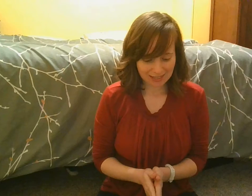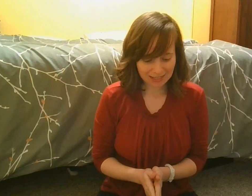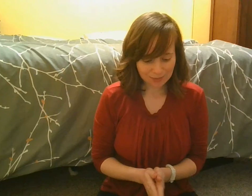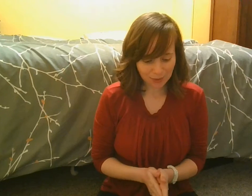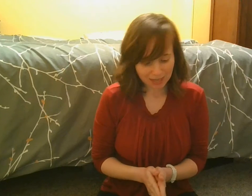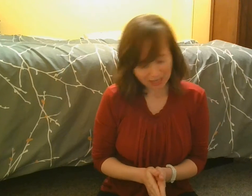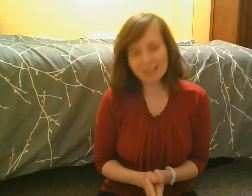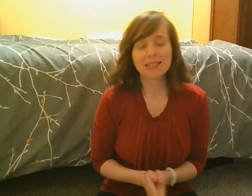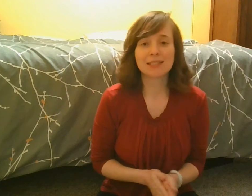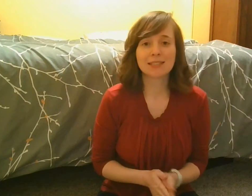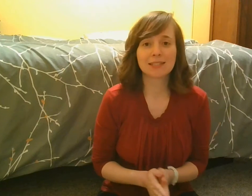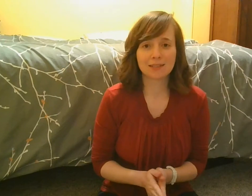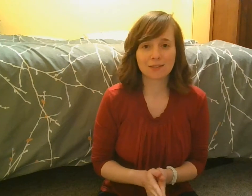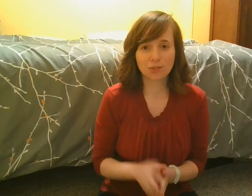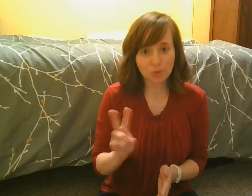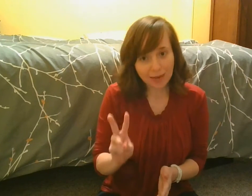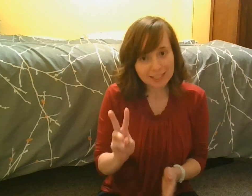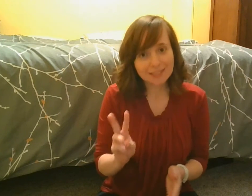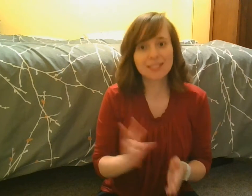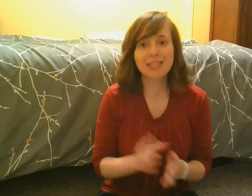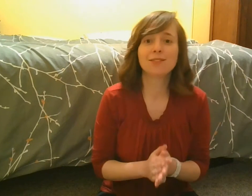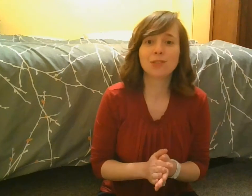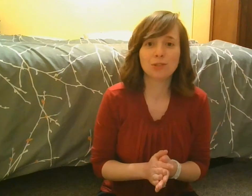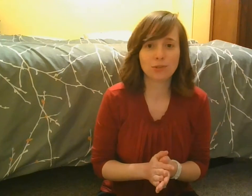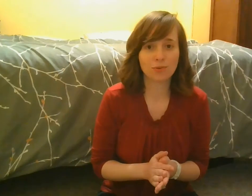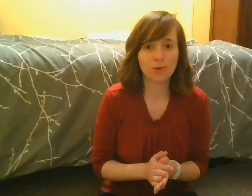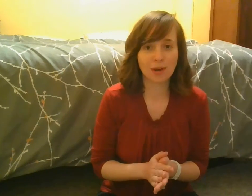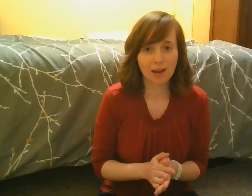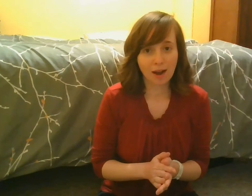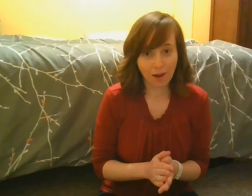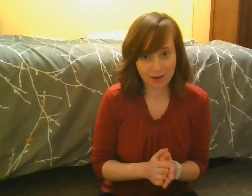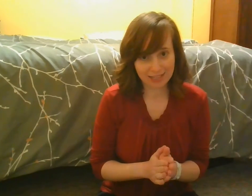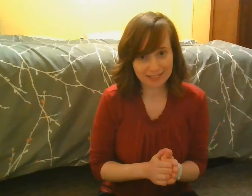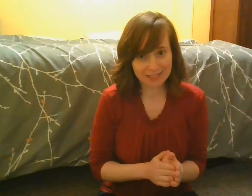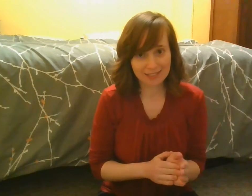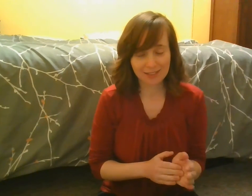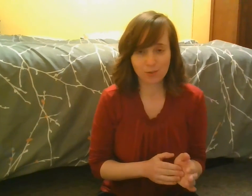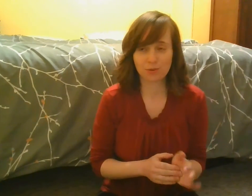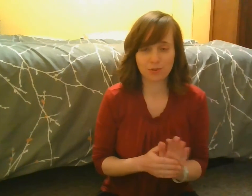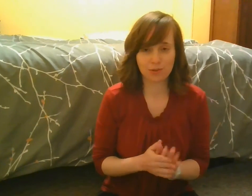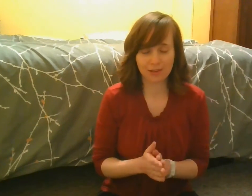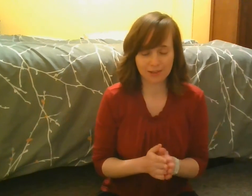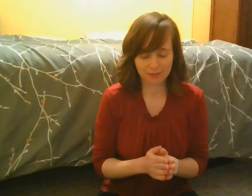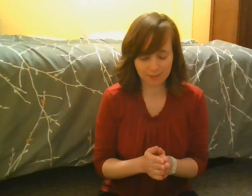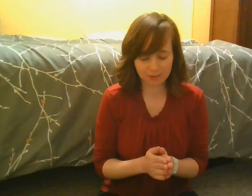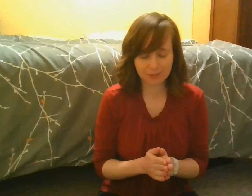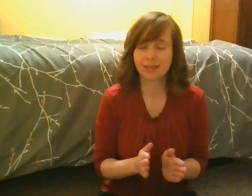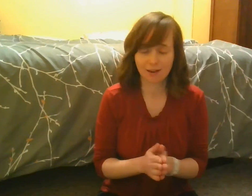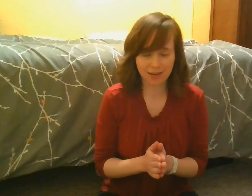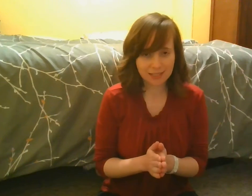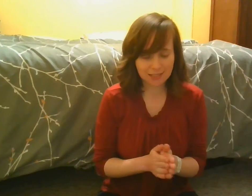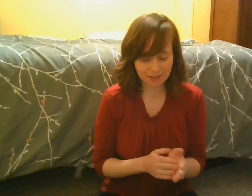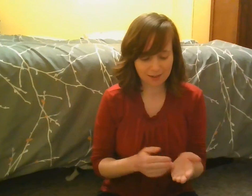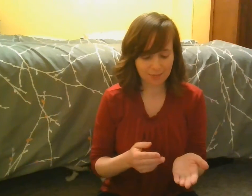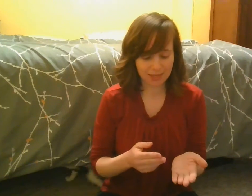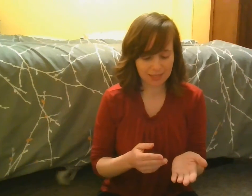Next one is 2 ways I've seen to do honest, or honest